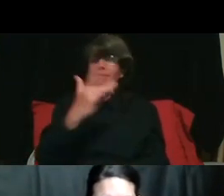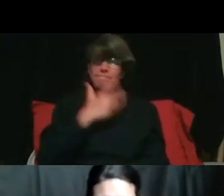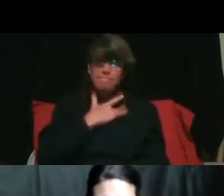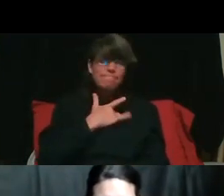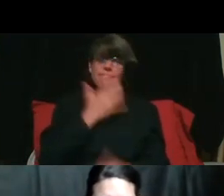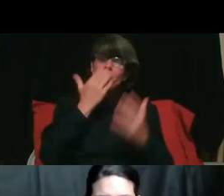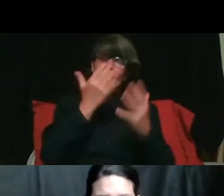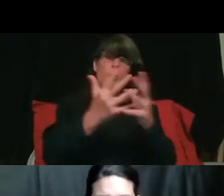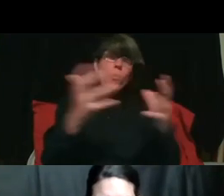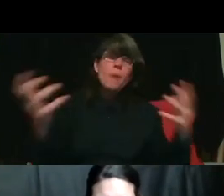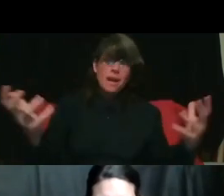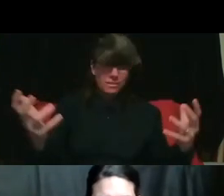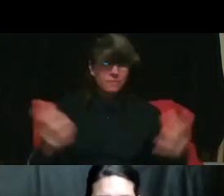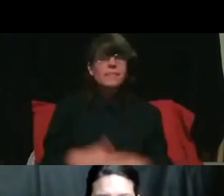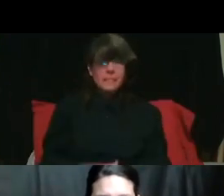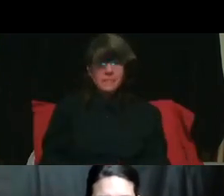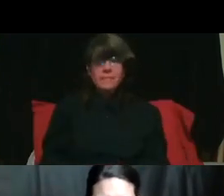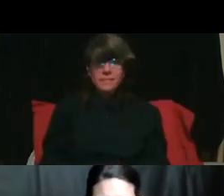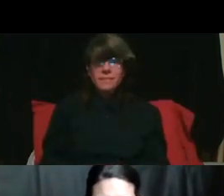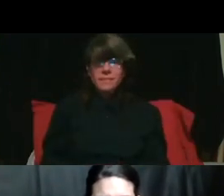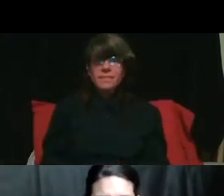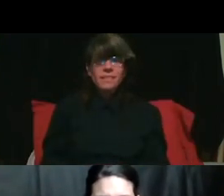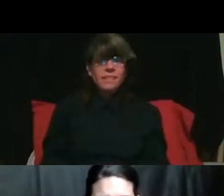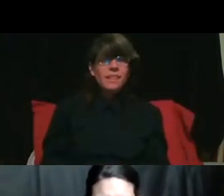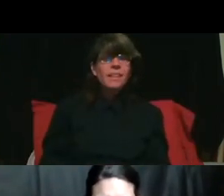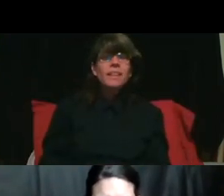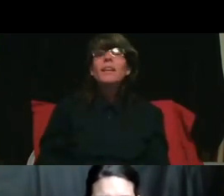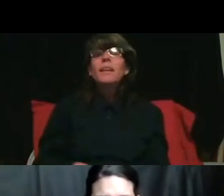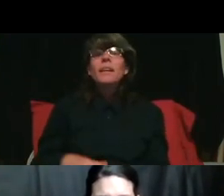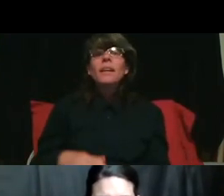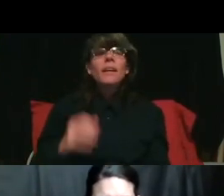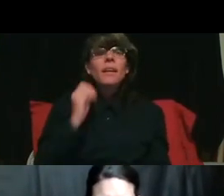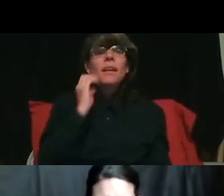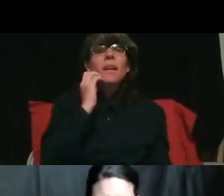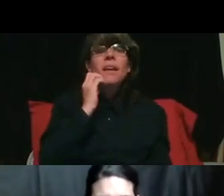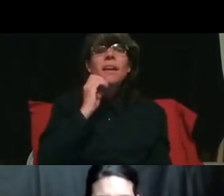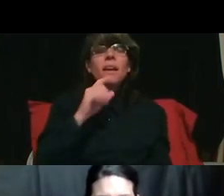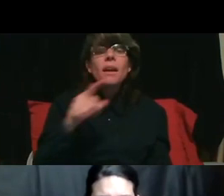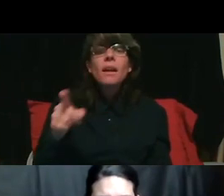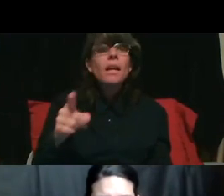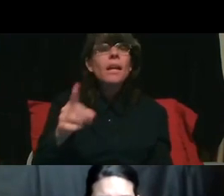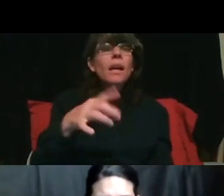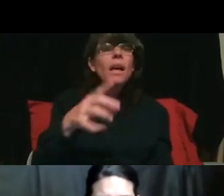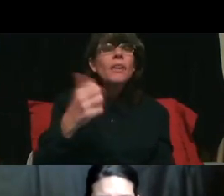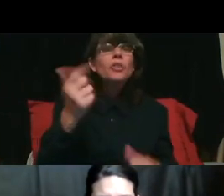that. Good luck. Thank you, Kathy. Thank you, Alvin. Kathy taught me everything I